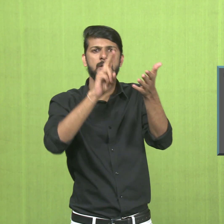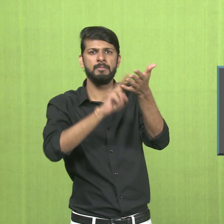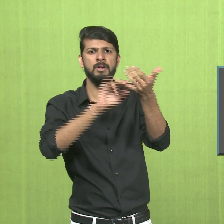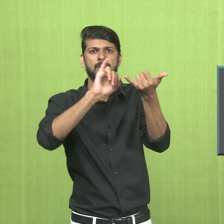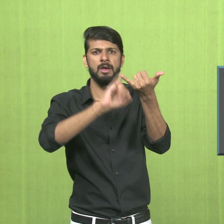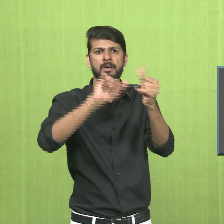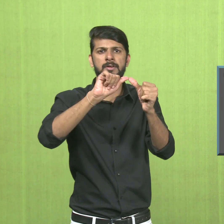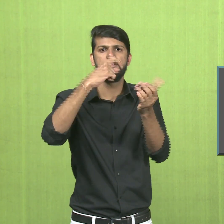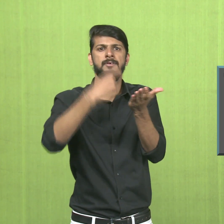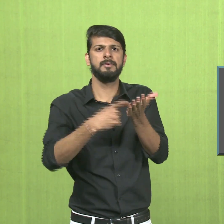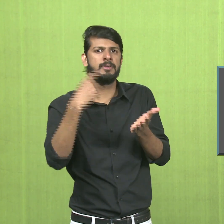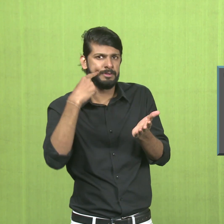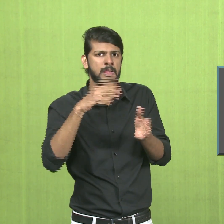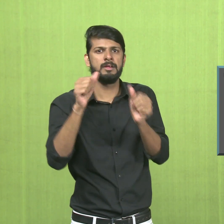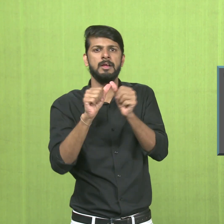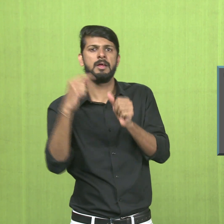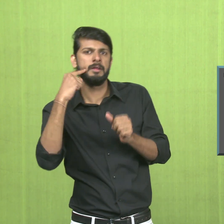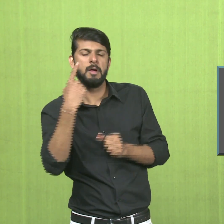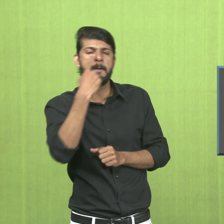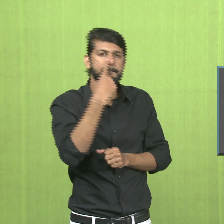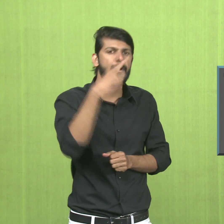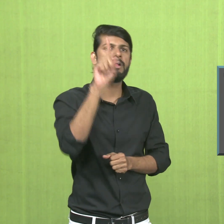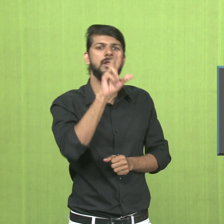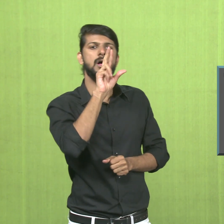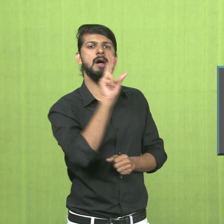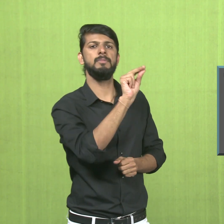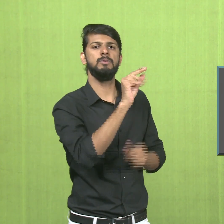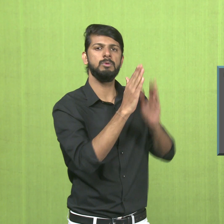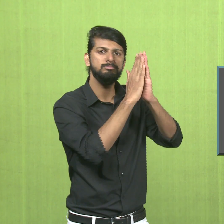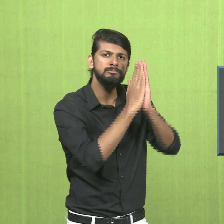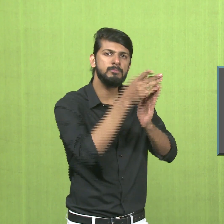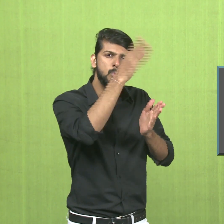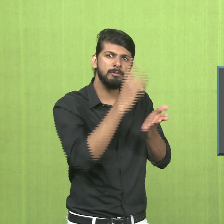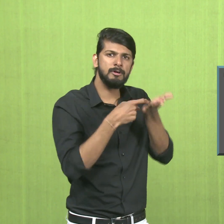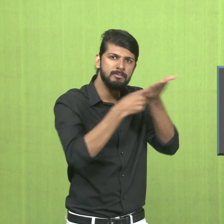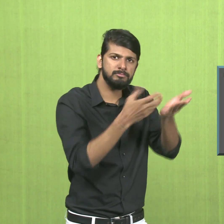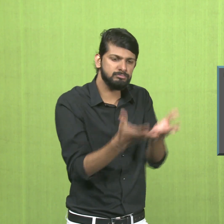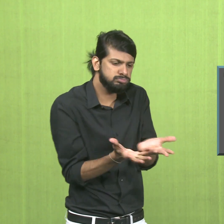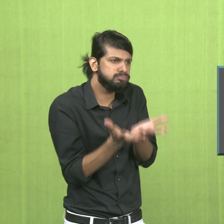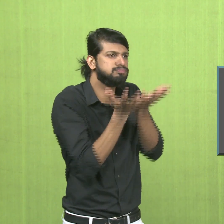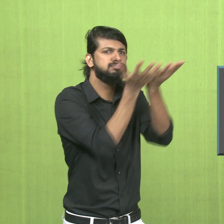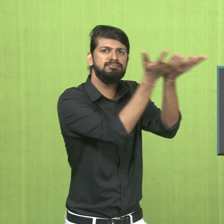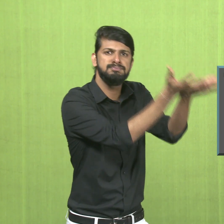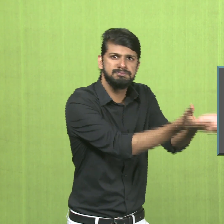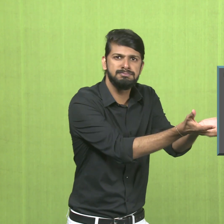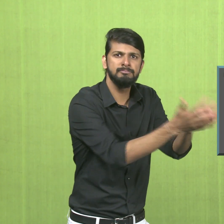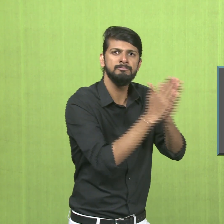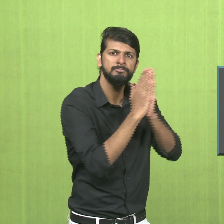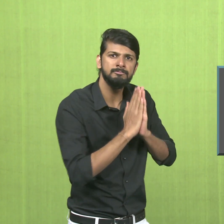to a local tribal deity, the protector of crops, called Kansari Ai